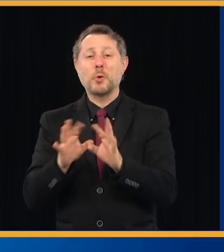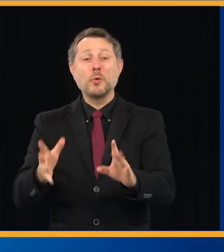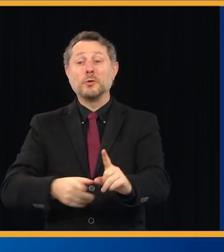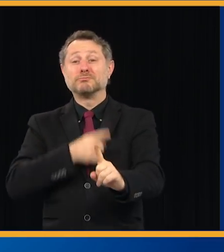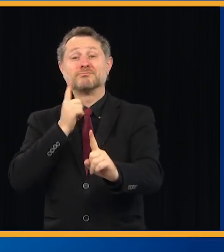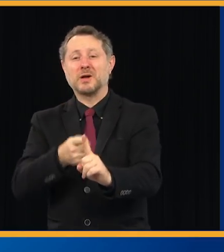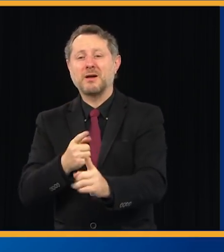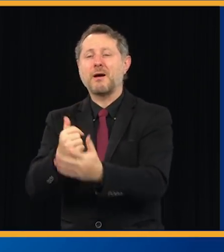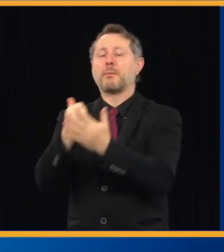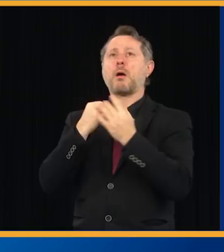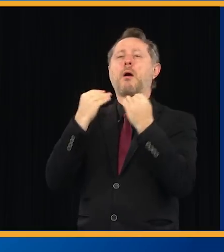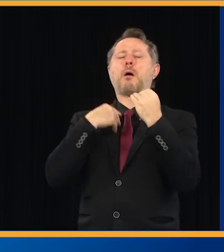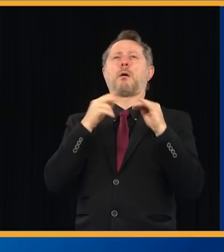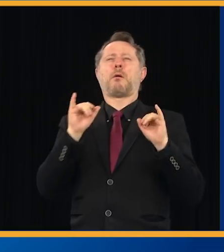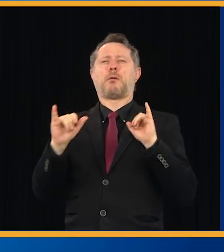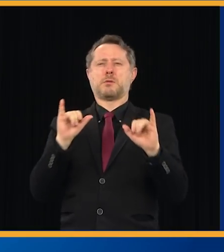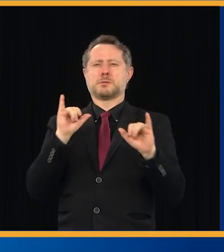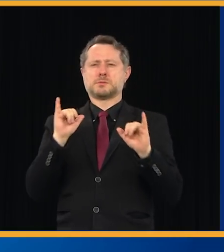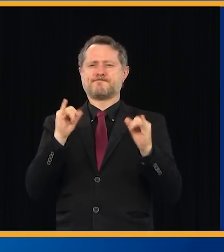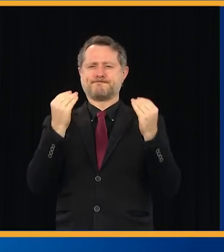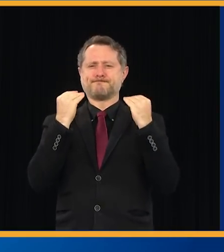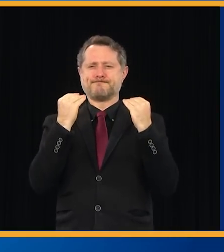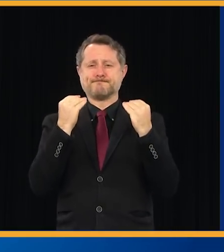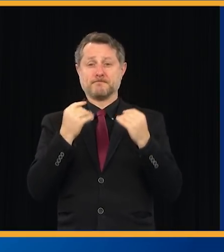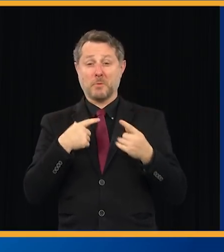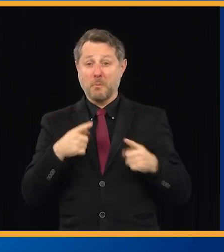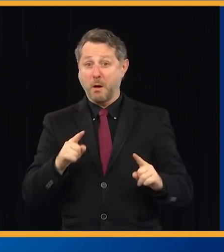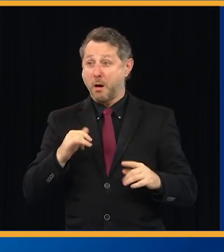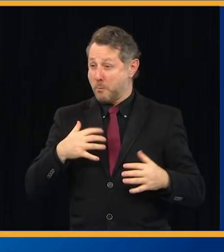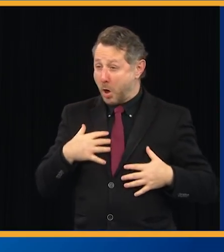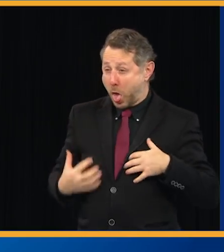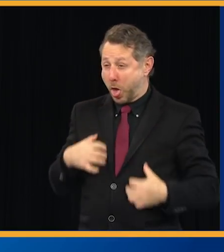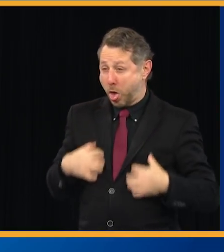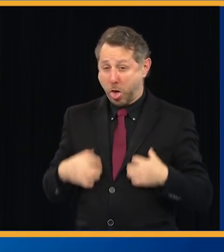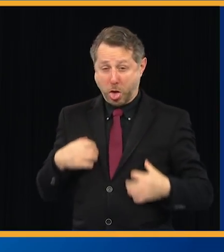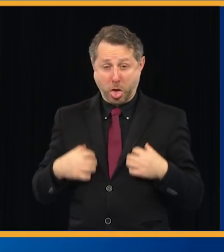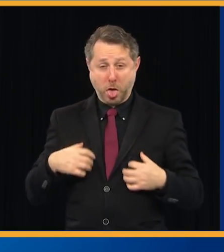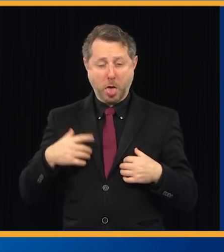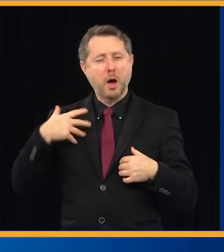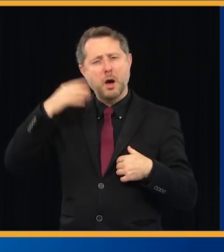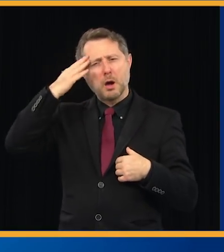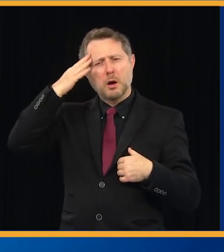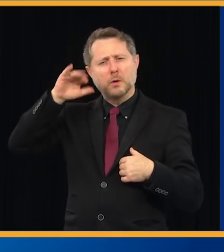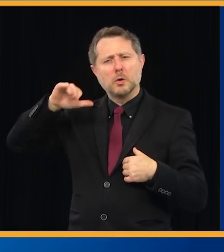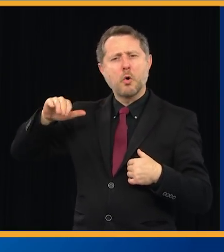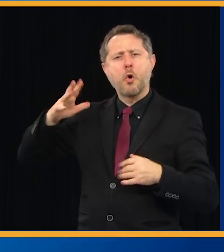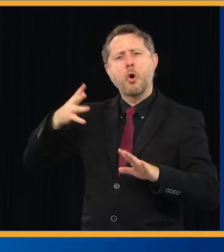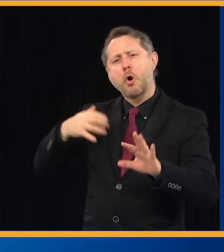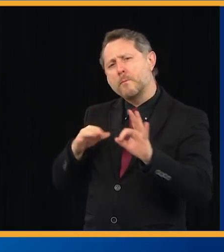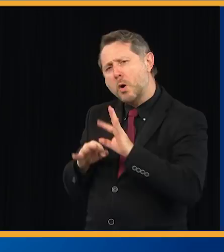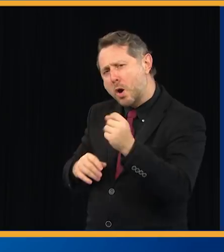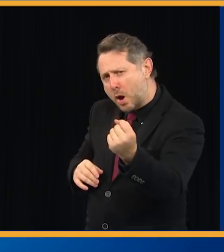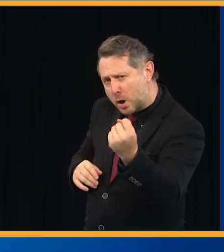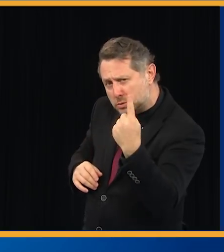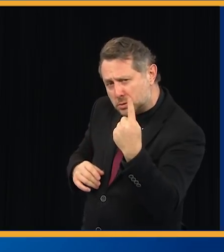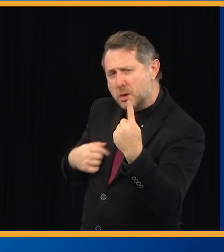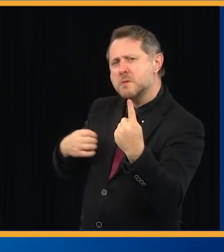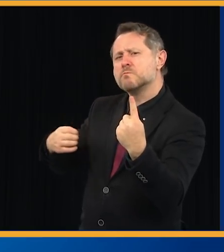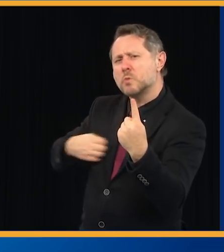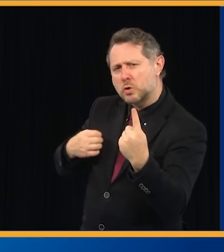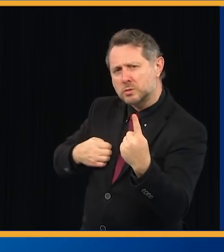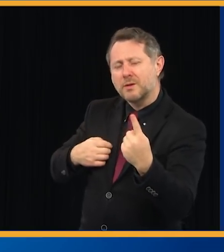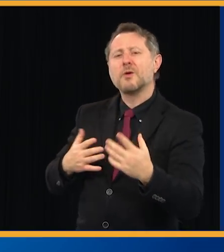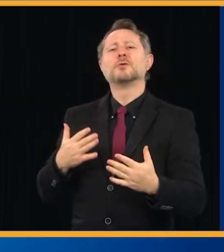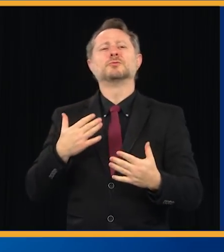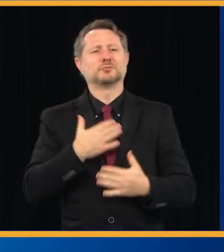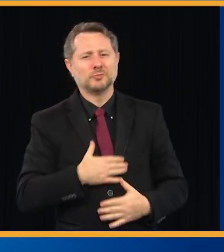more important at a time of high emotion. Understand the emotion, appreciate the emotion, but deal on the facts and